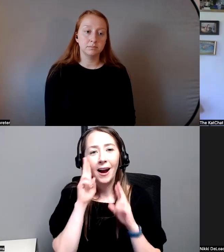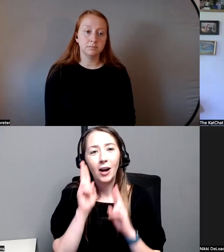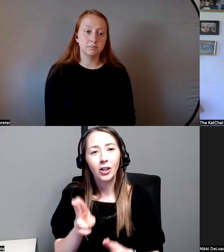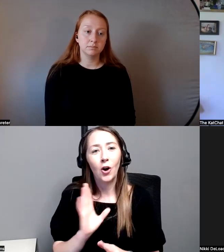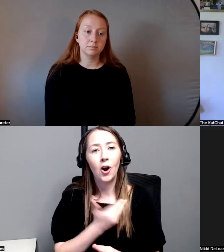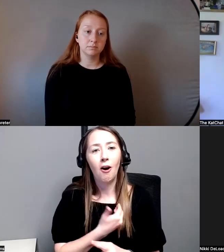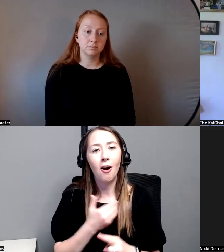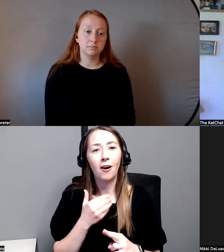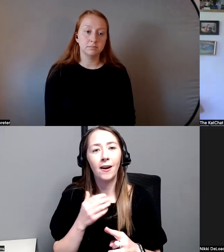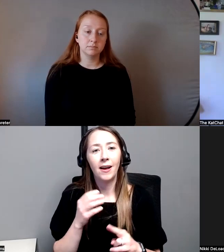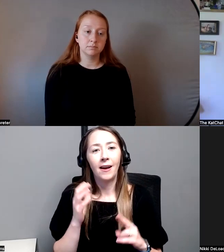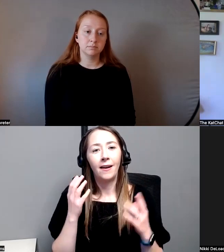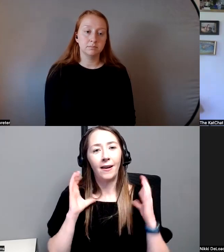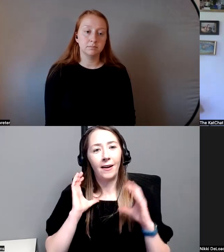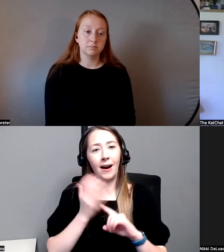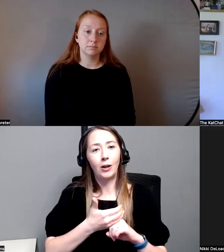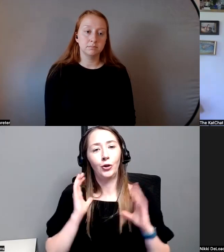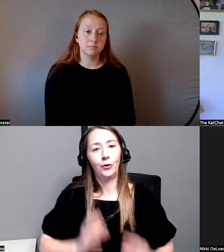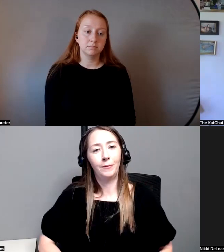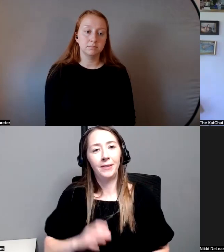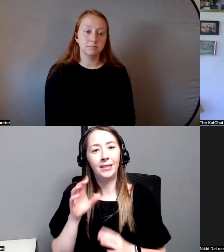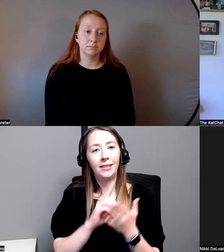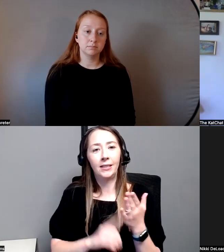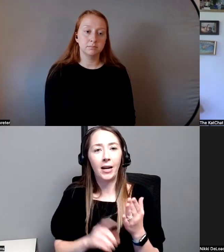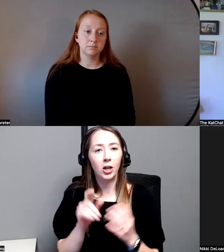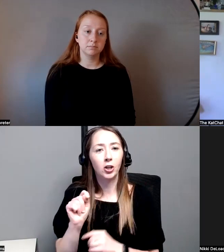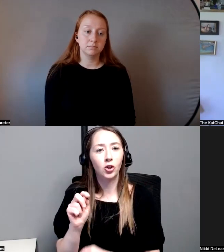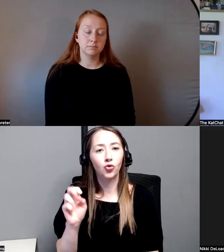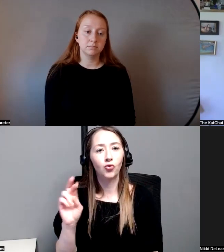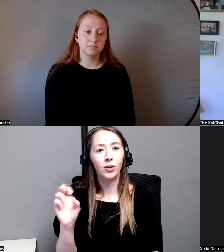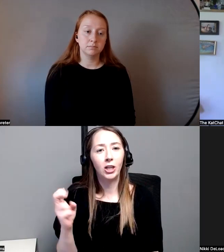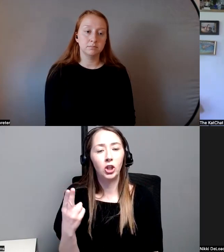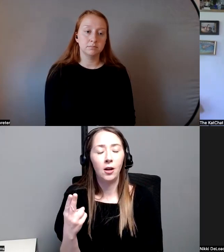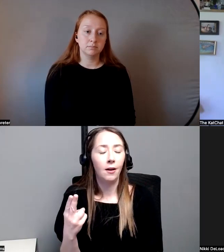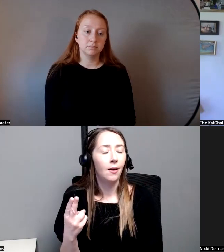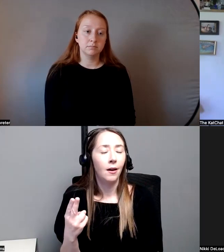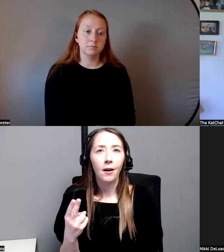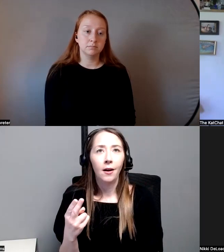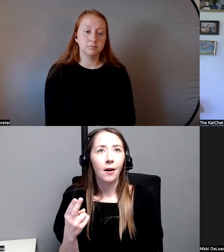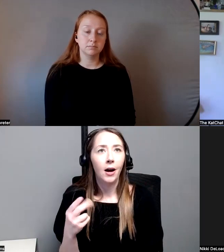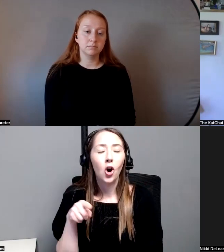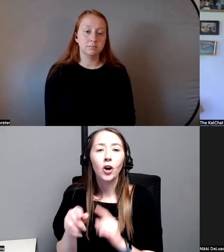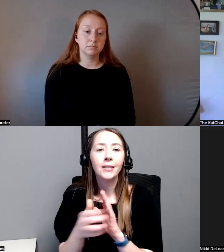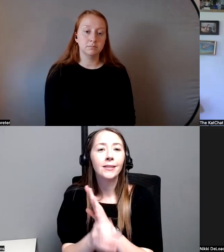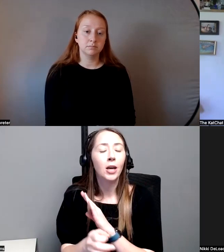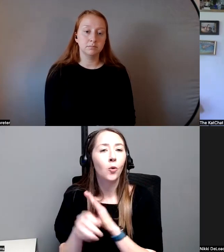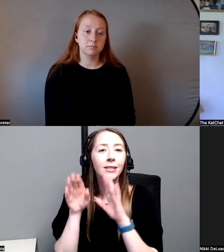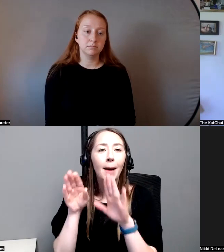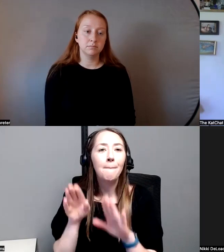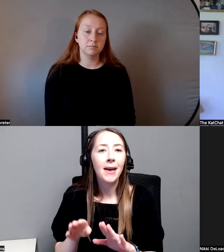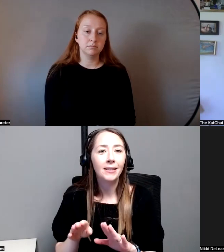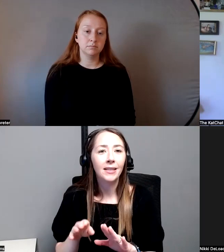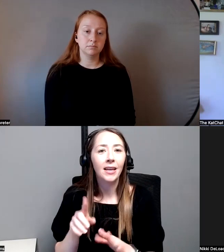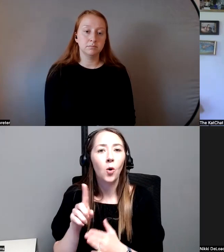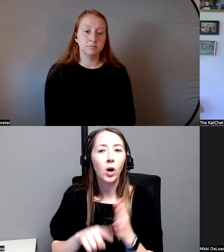costume designer on that movie, Trish. She just was so extraordinary. I mean, the heavy lift that